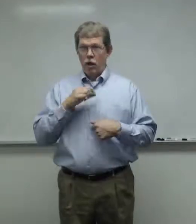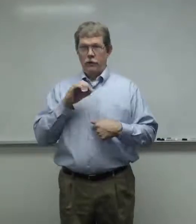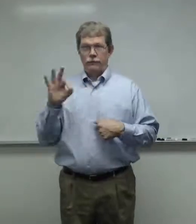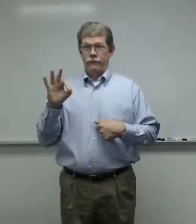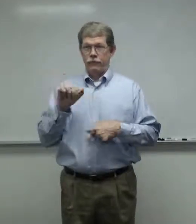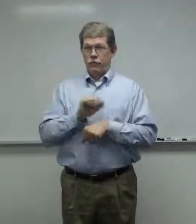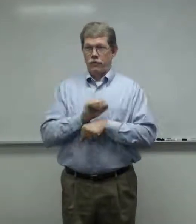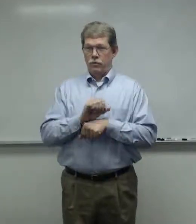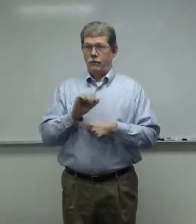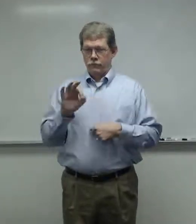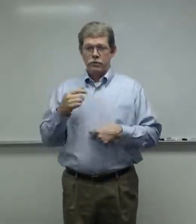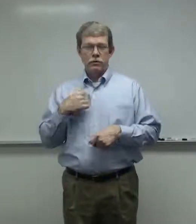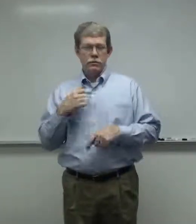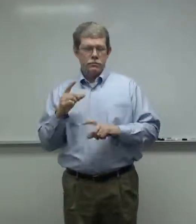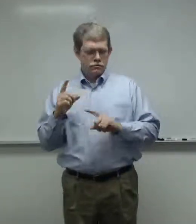rest. I was off work.